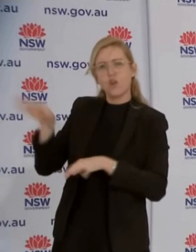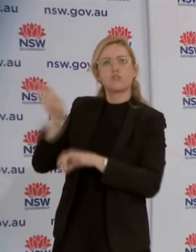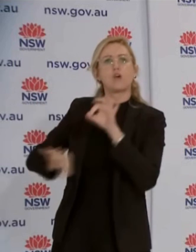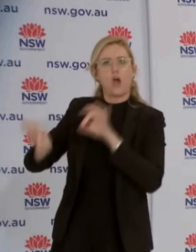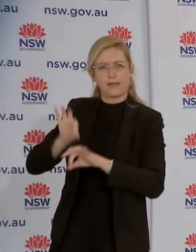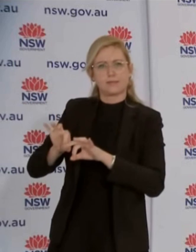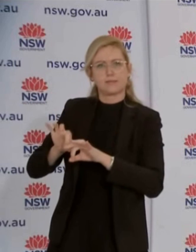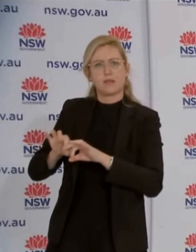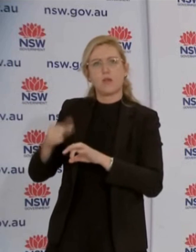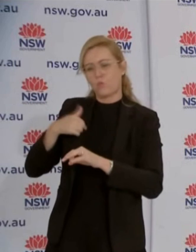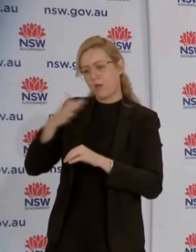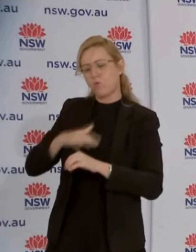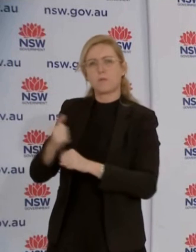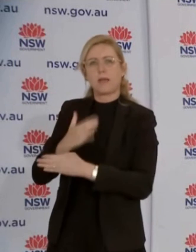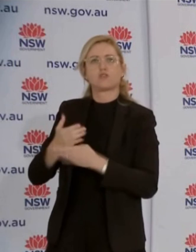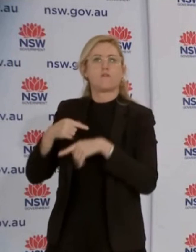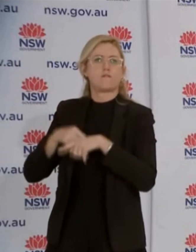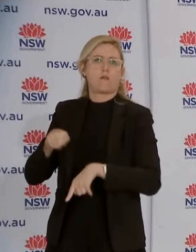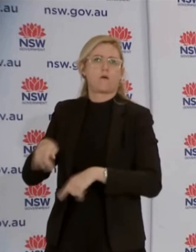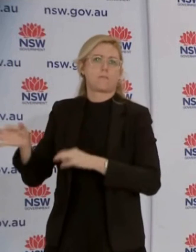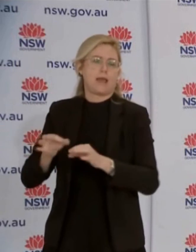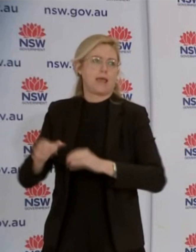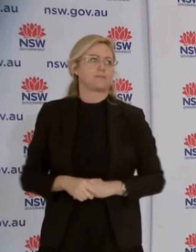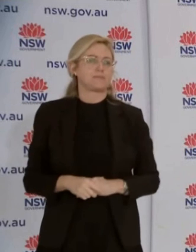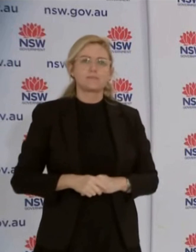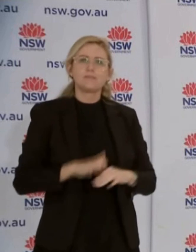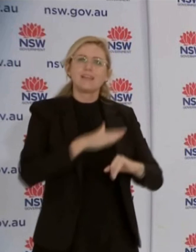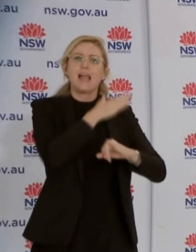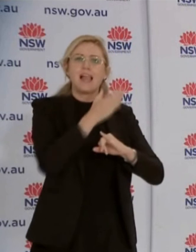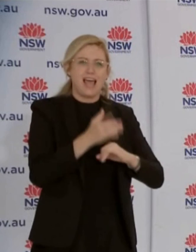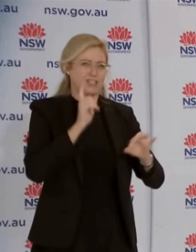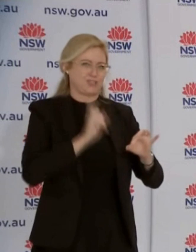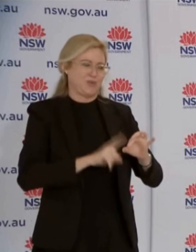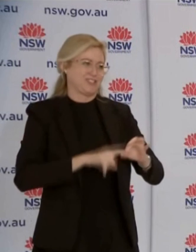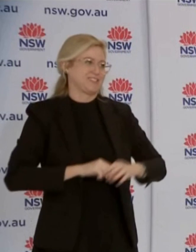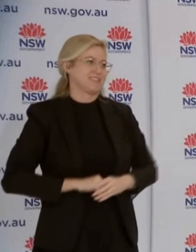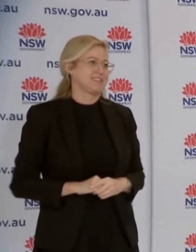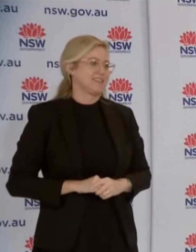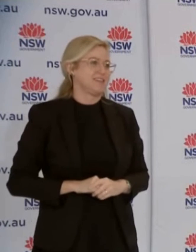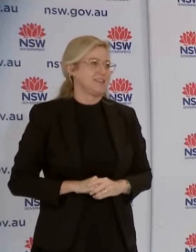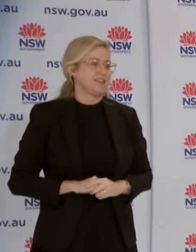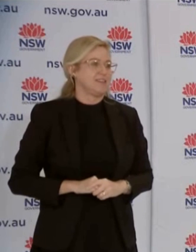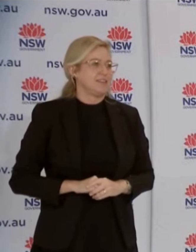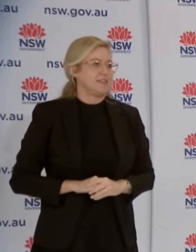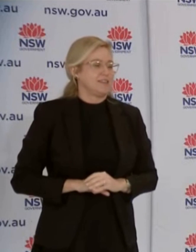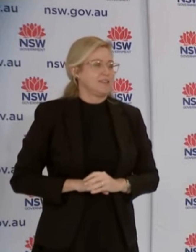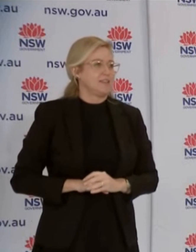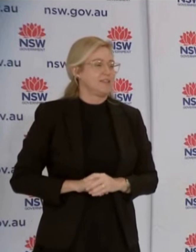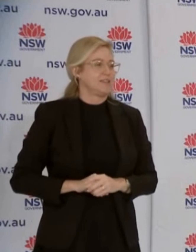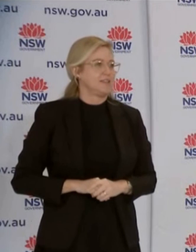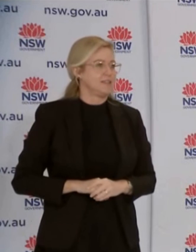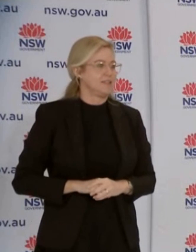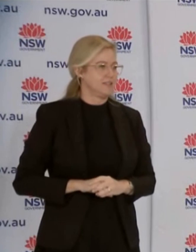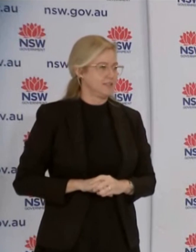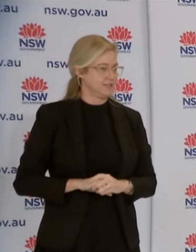to. Oh, sorry, very, very last question. It's been last question for a few questions, yeah. On the freedoms people can accept if they're vaccinated at